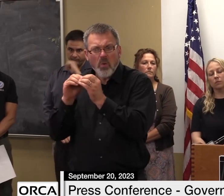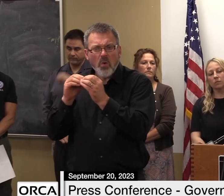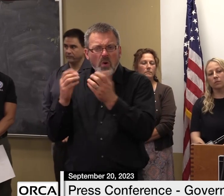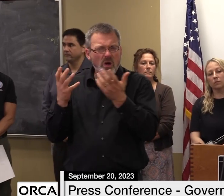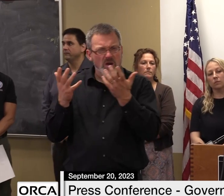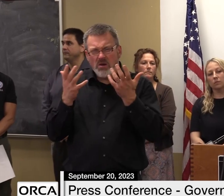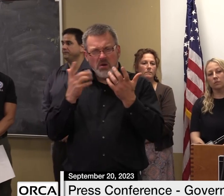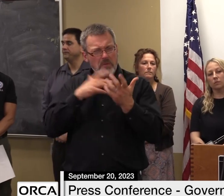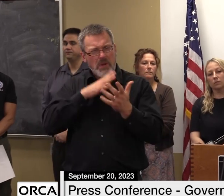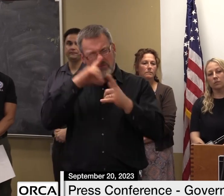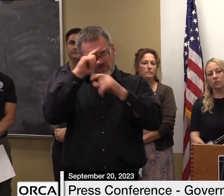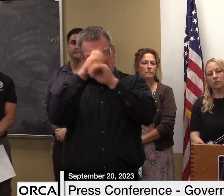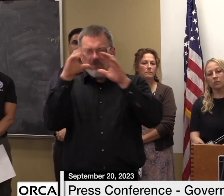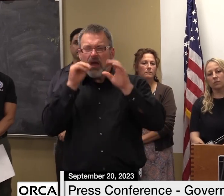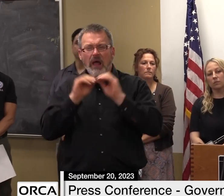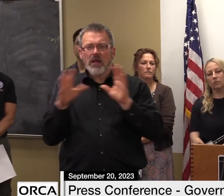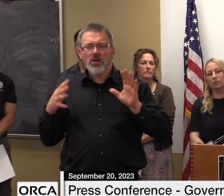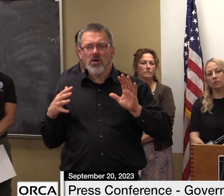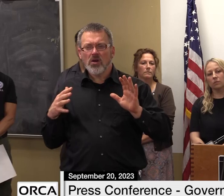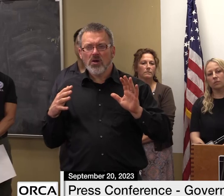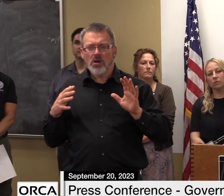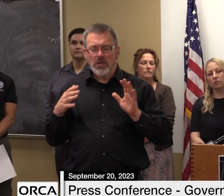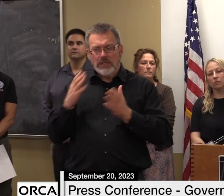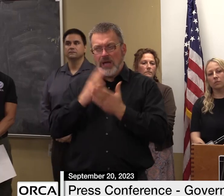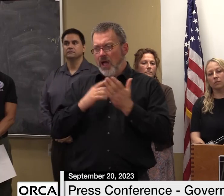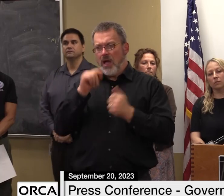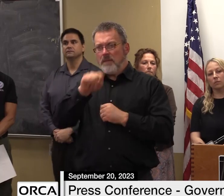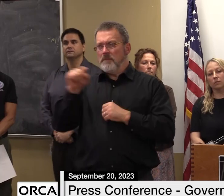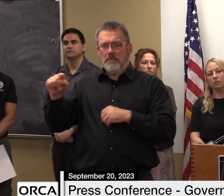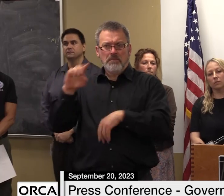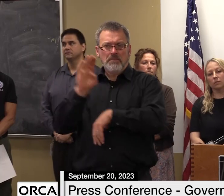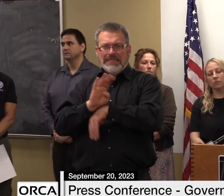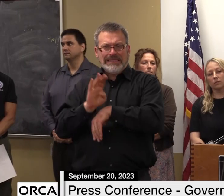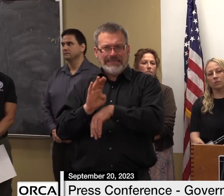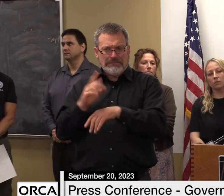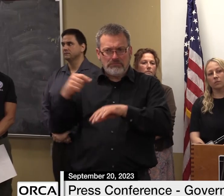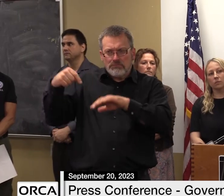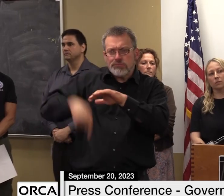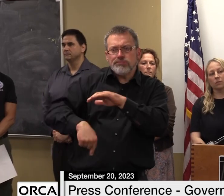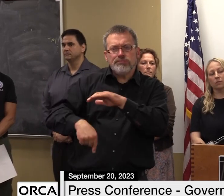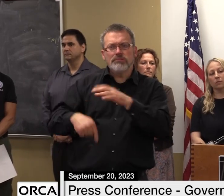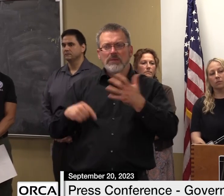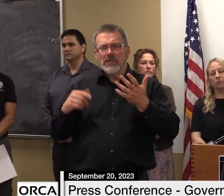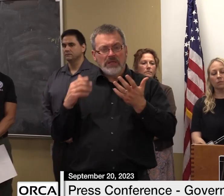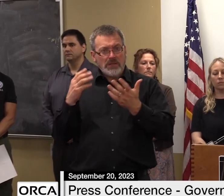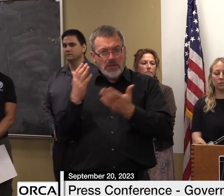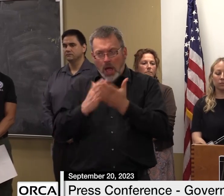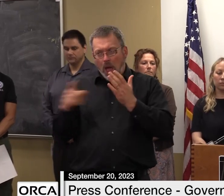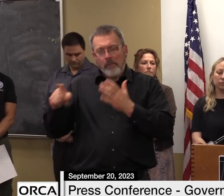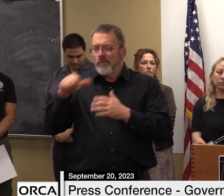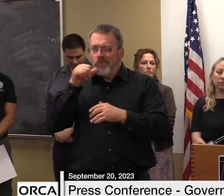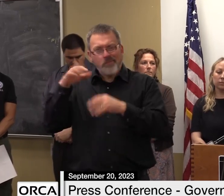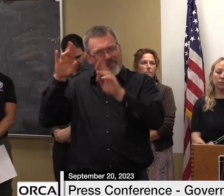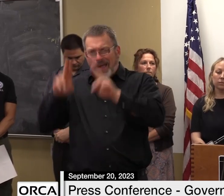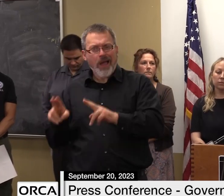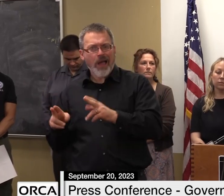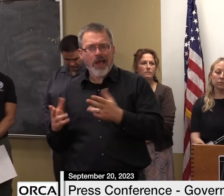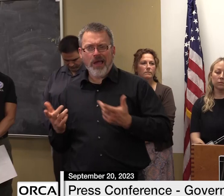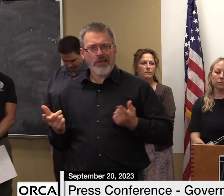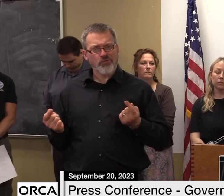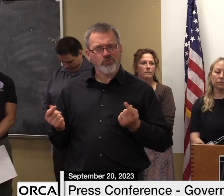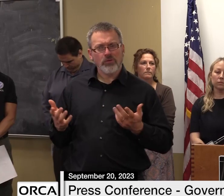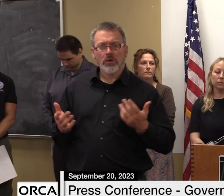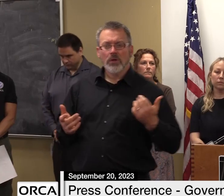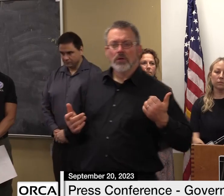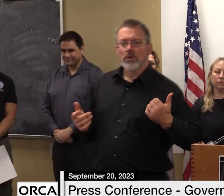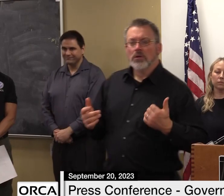a lot of those businesses that suffered those losses are just not applying for assistance? We do expect that there are some businesses that are not